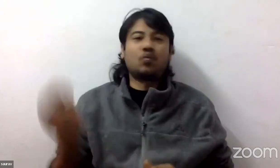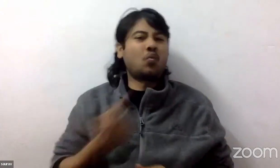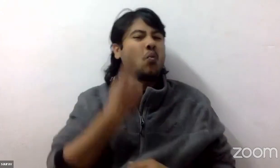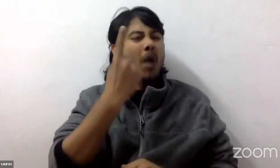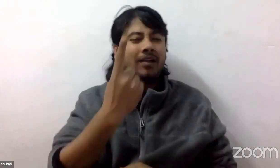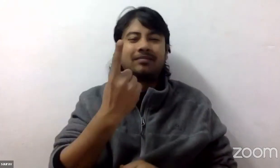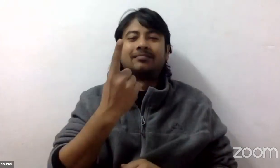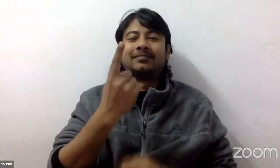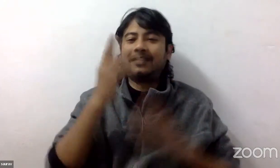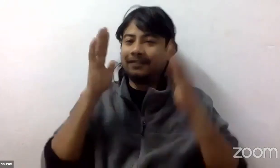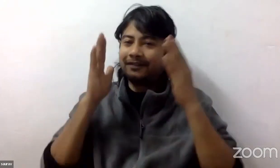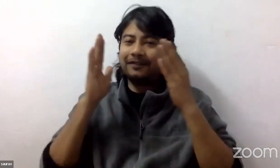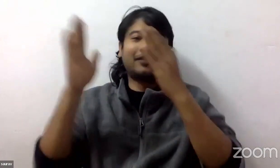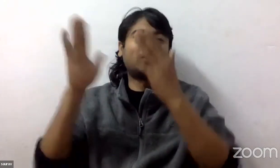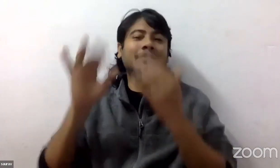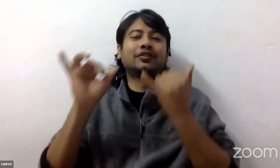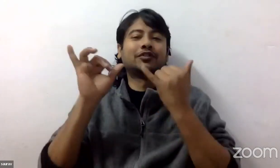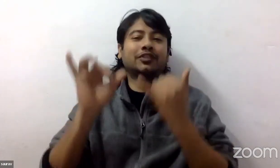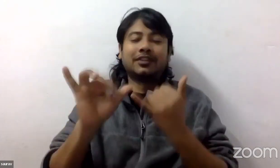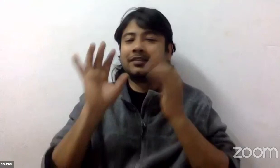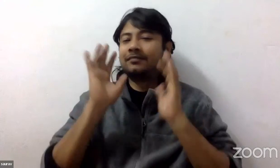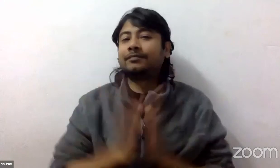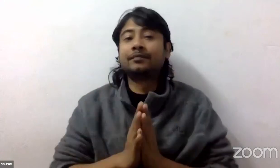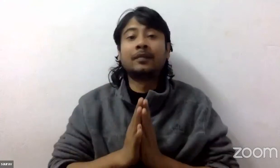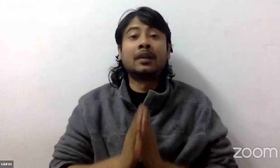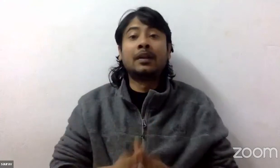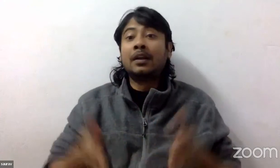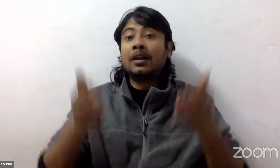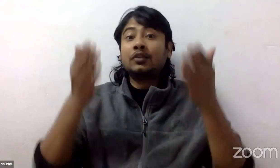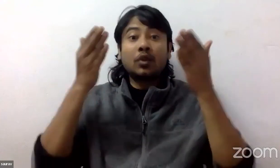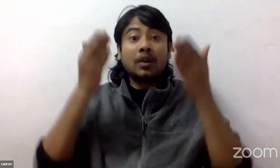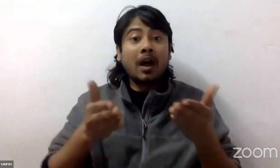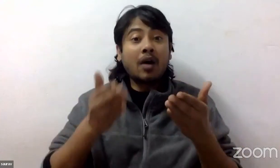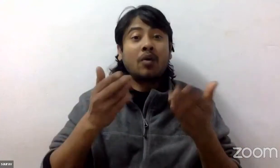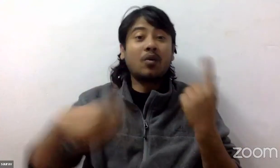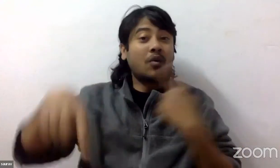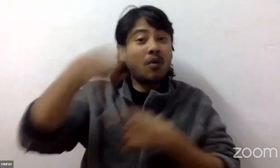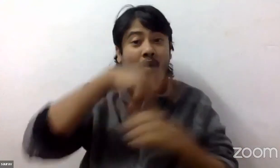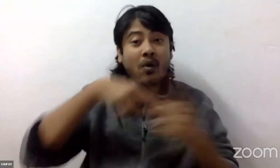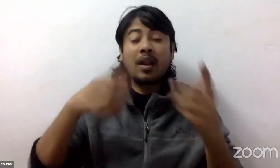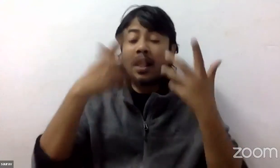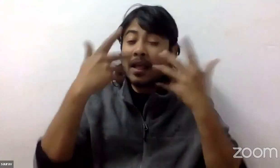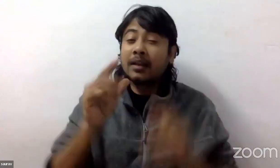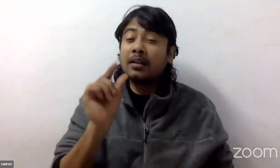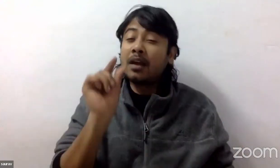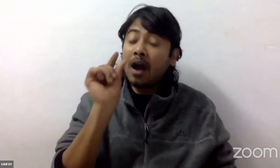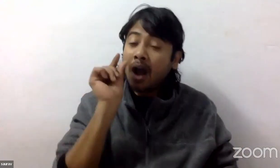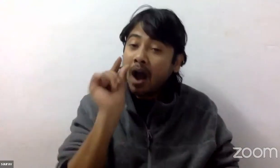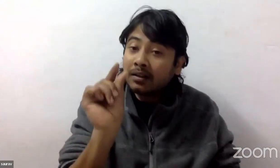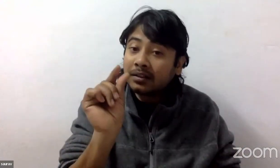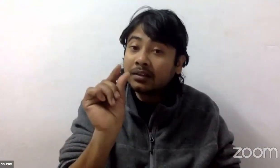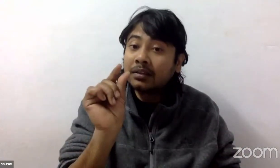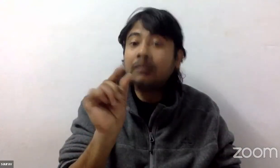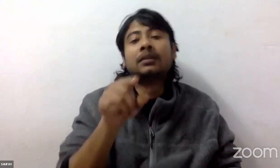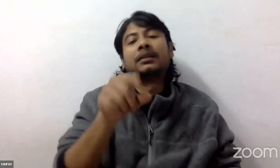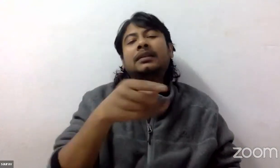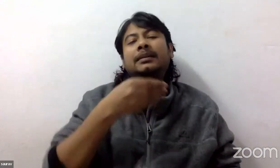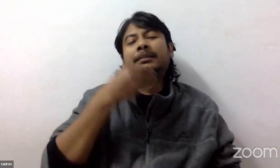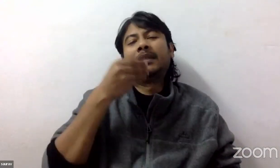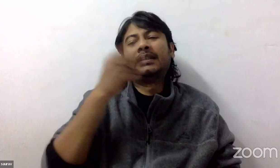for Ekadashi. And because every time we get late to finish this session, kindly watch this